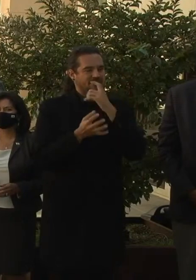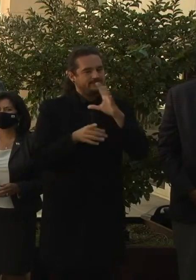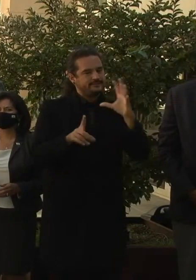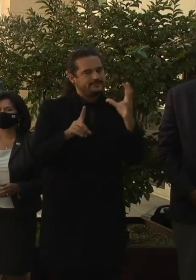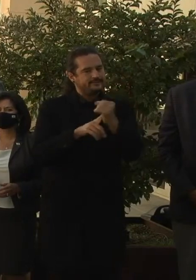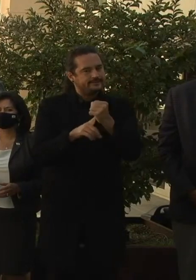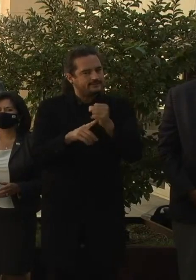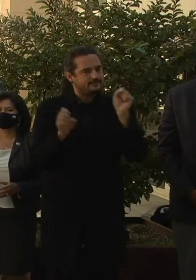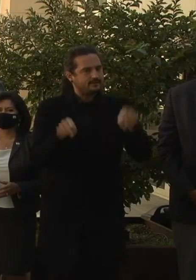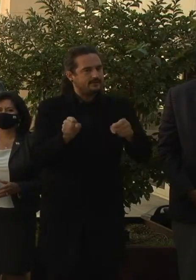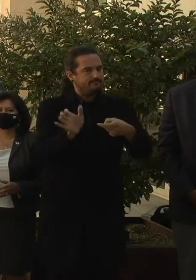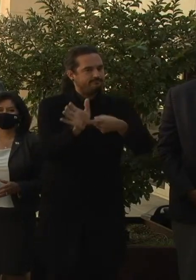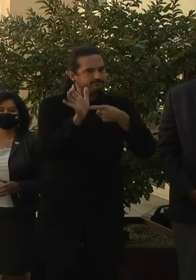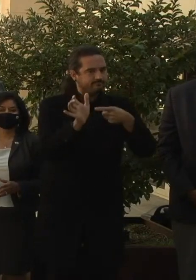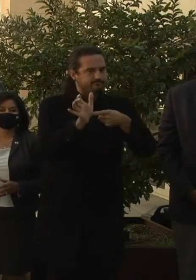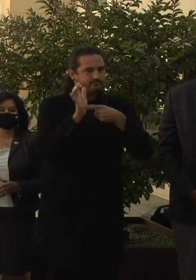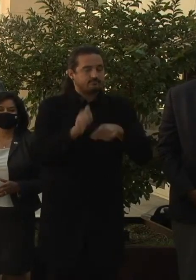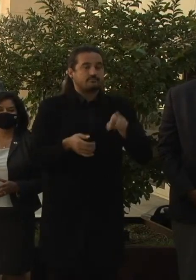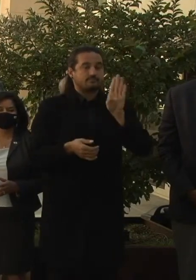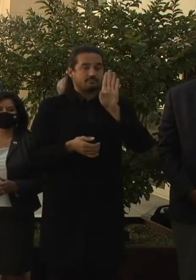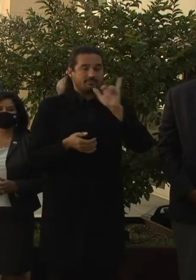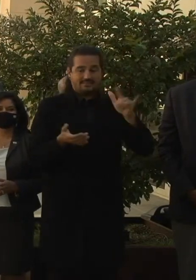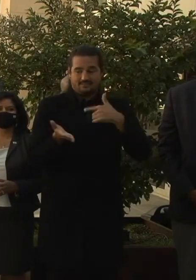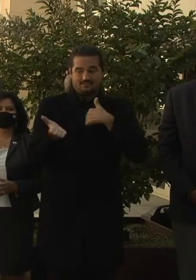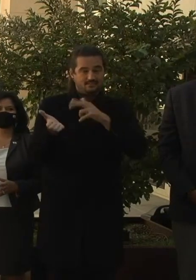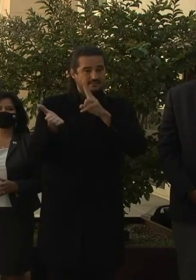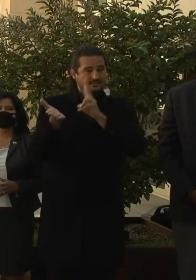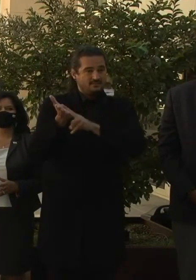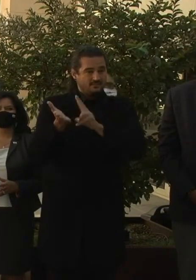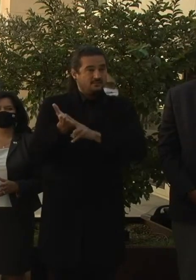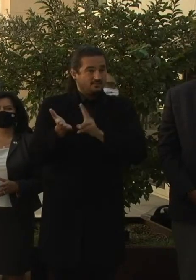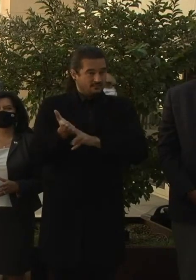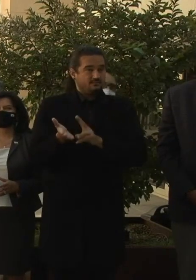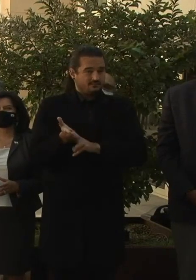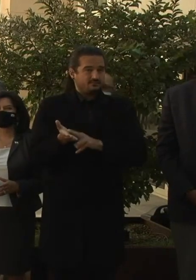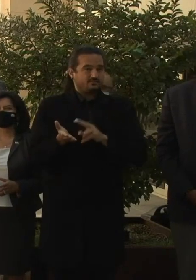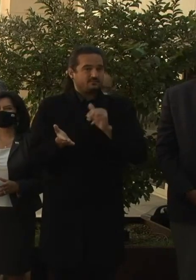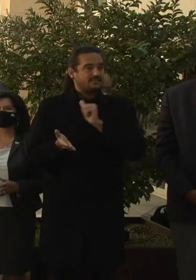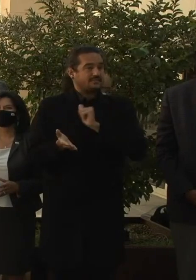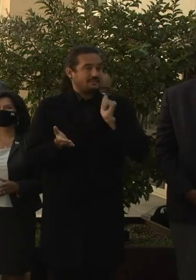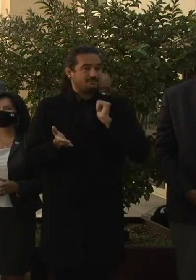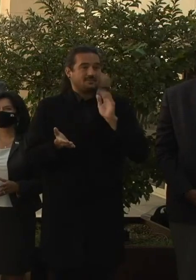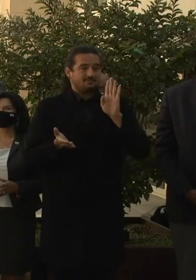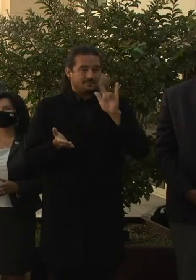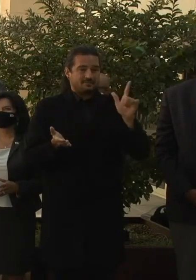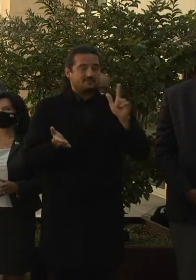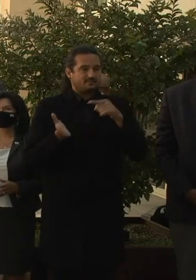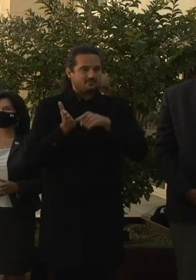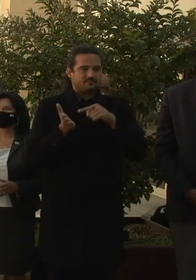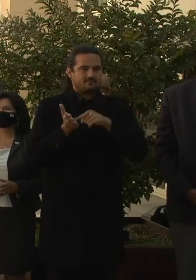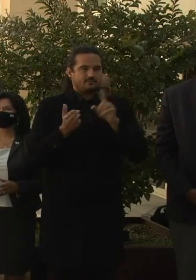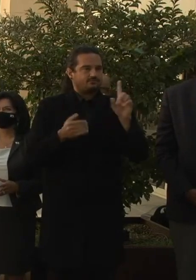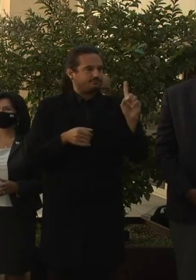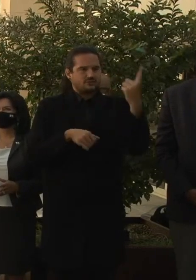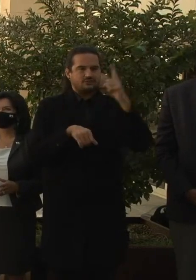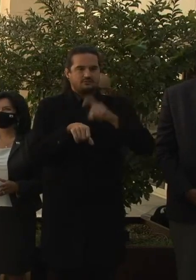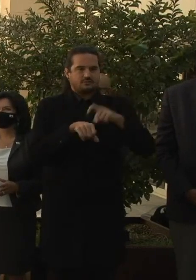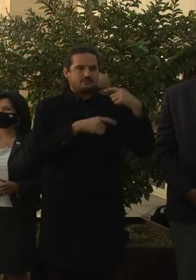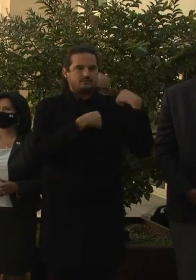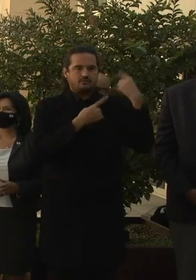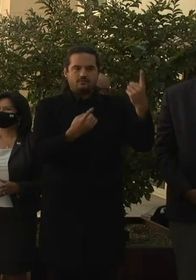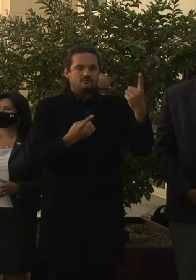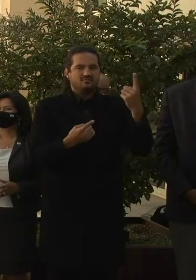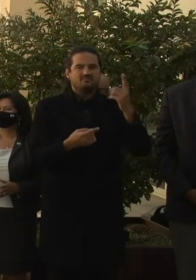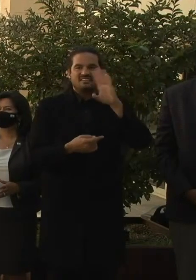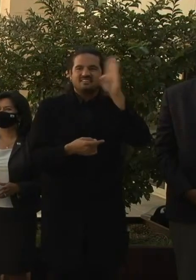signing, the Assembly member's bill, will do just that. This is unprecedented. The state has never